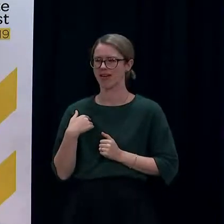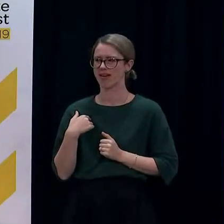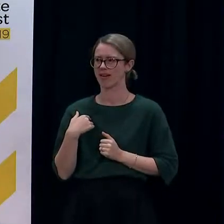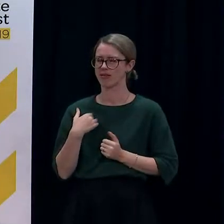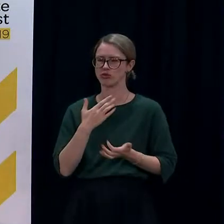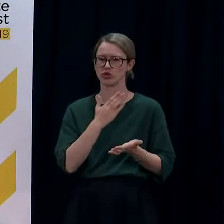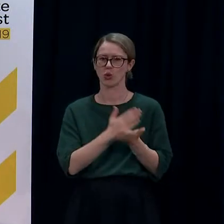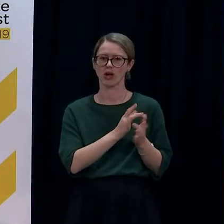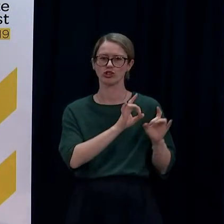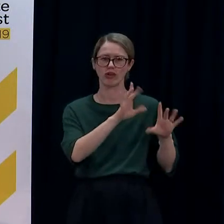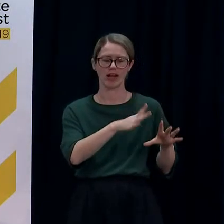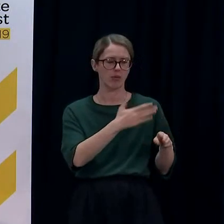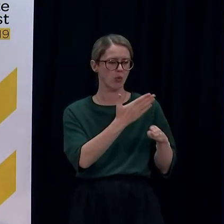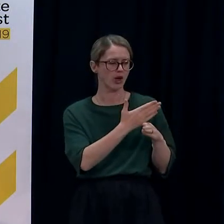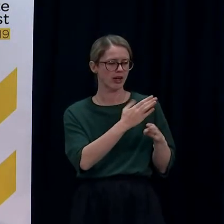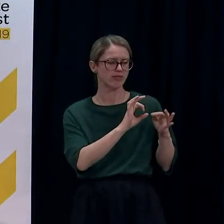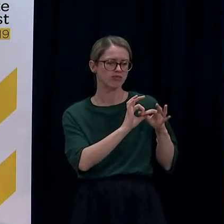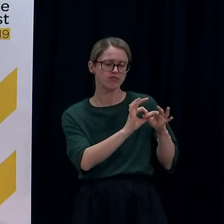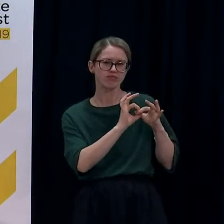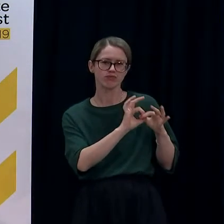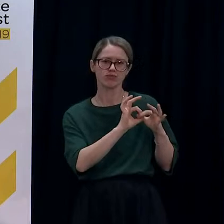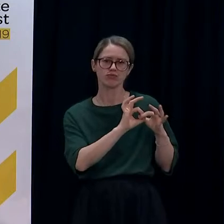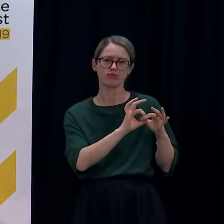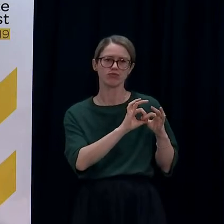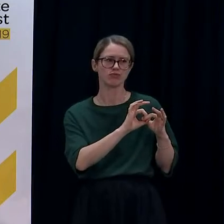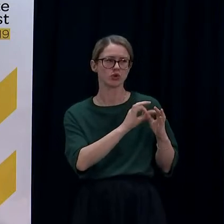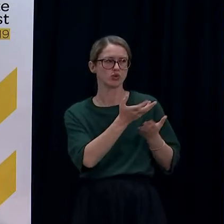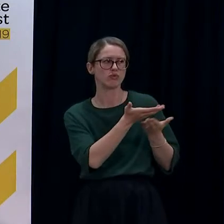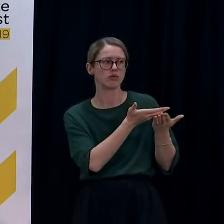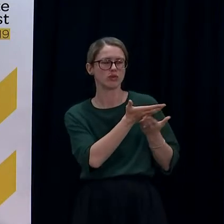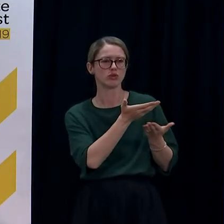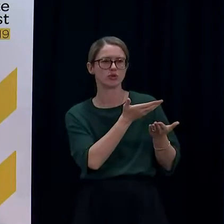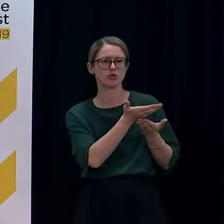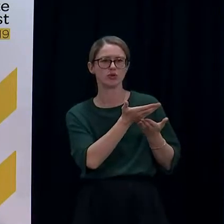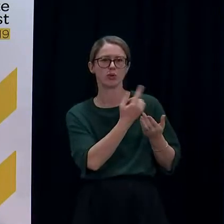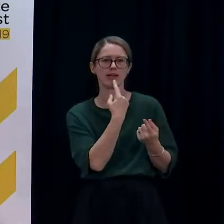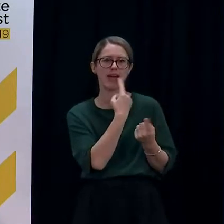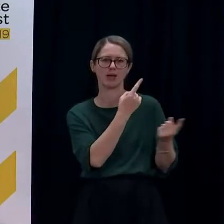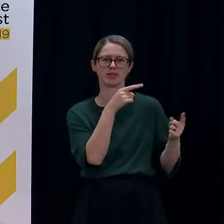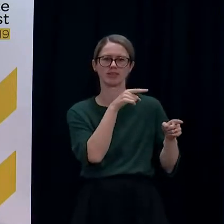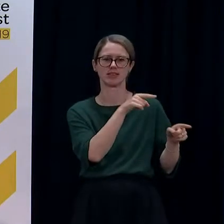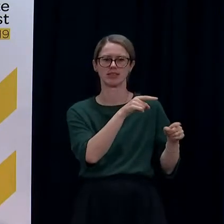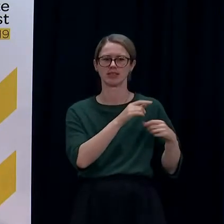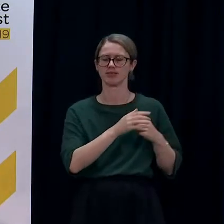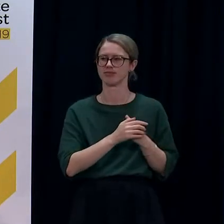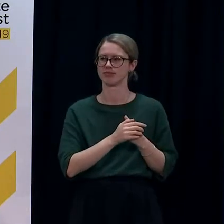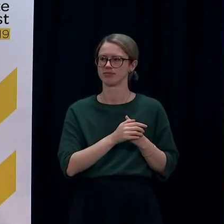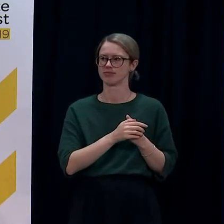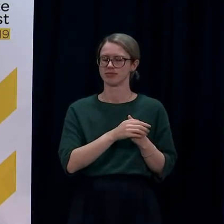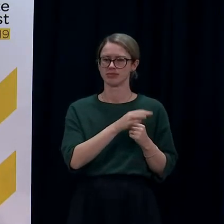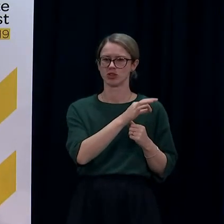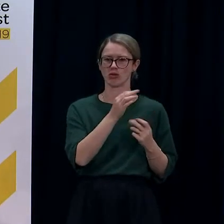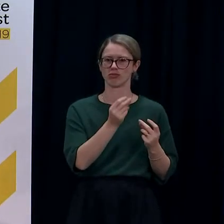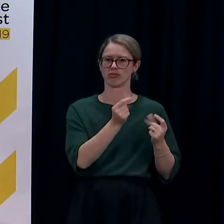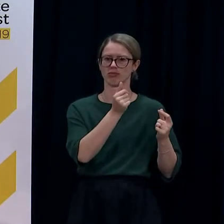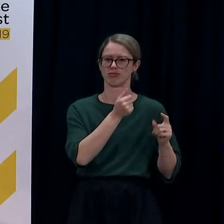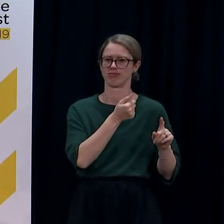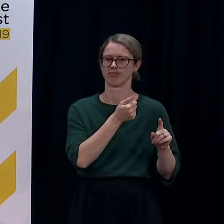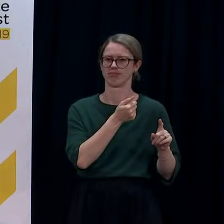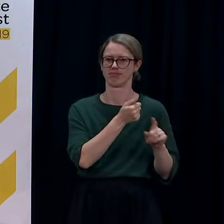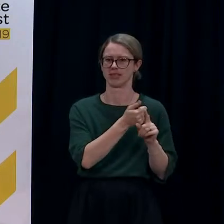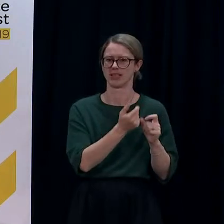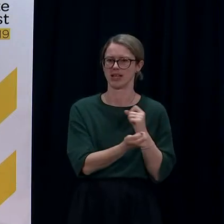that Australia had been working for some time before they were able to make that announcement, so I'm sure it didn't happen overnight.